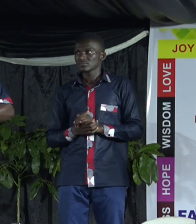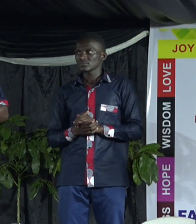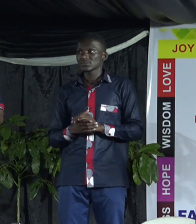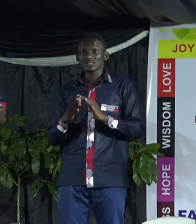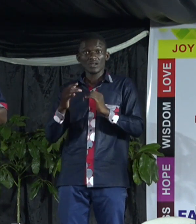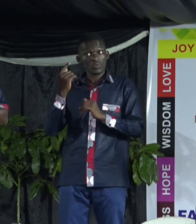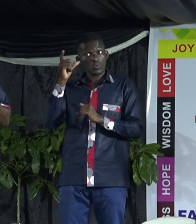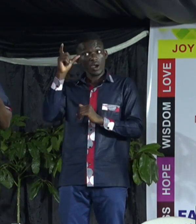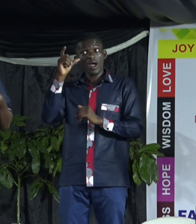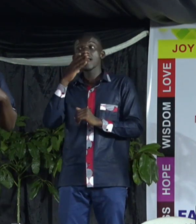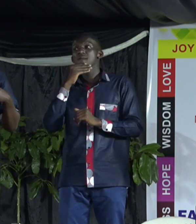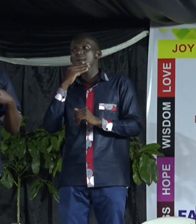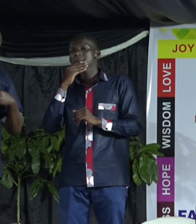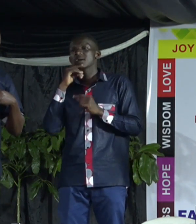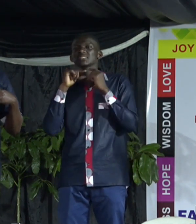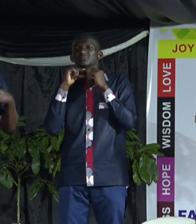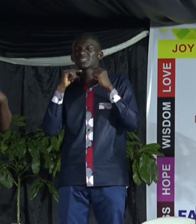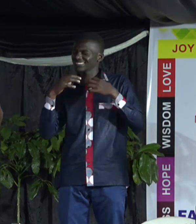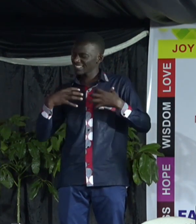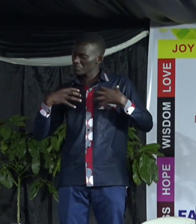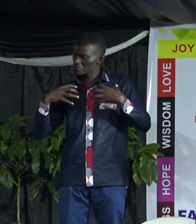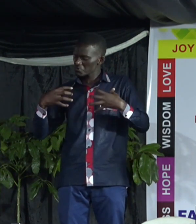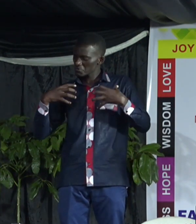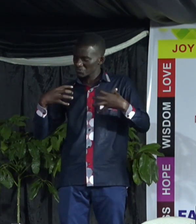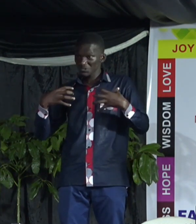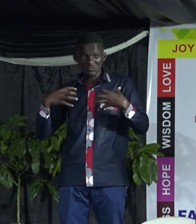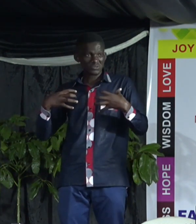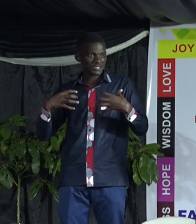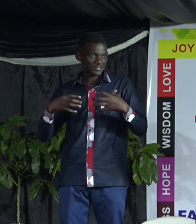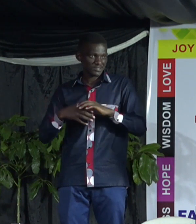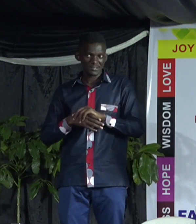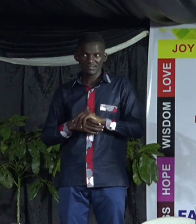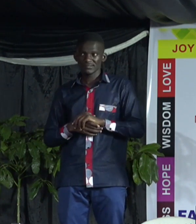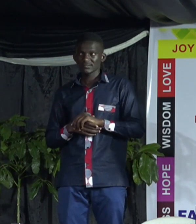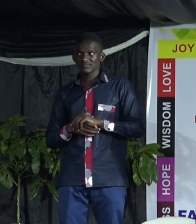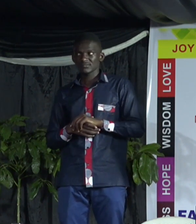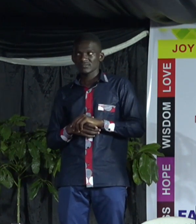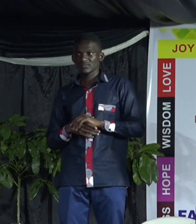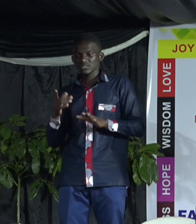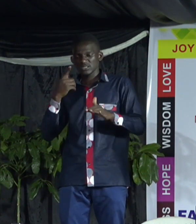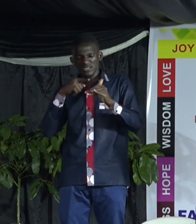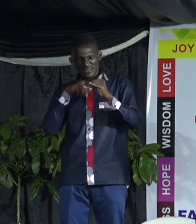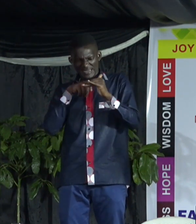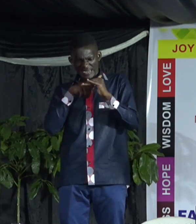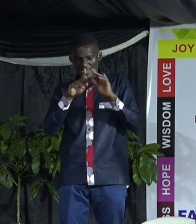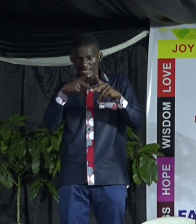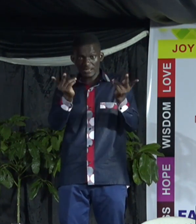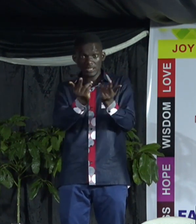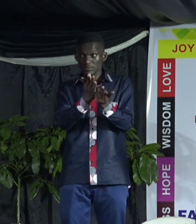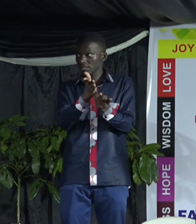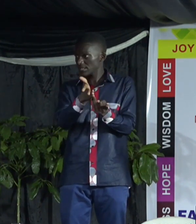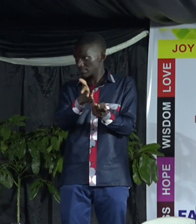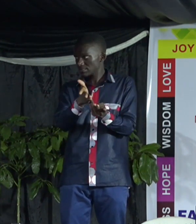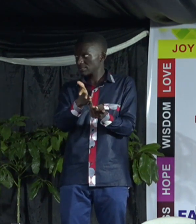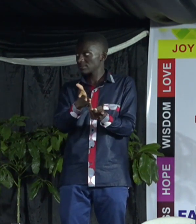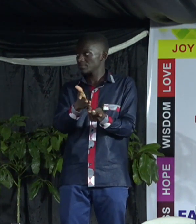Omusajja omu pastor omu mugaga nyo. One of the rich pastors, so rich. Yayingira bwat. He entered in.